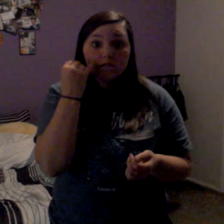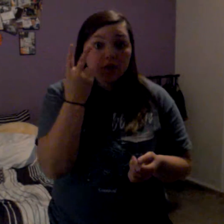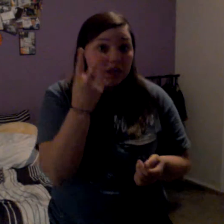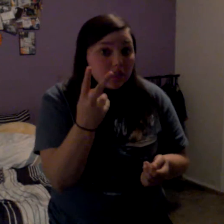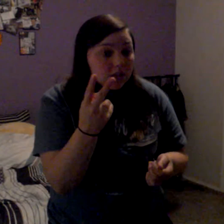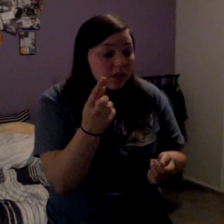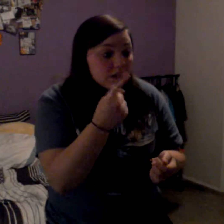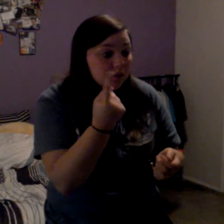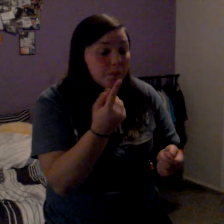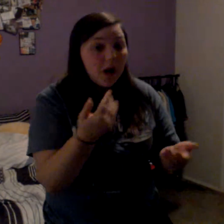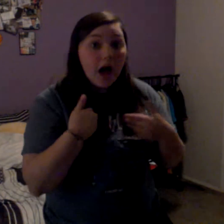need to